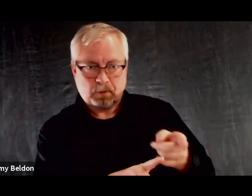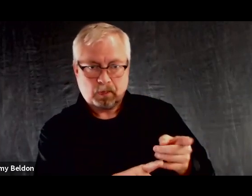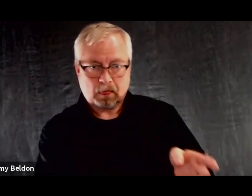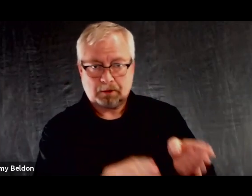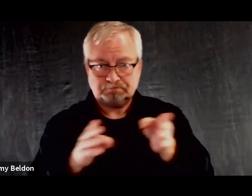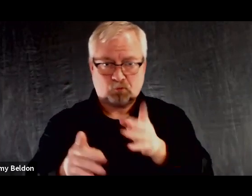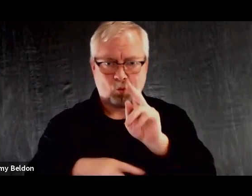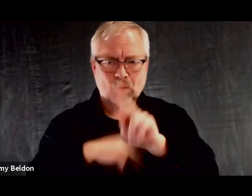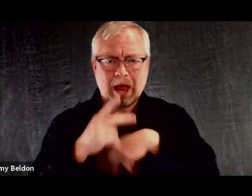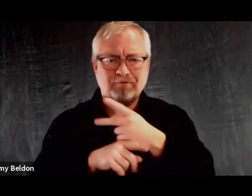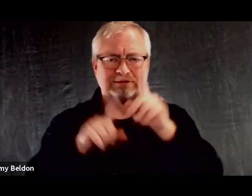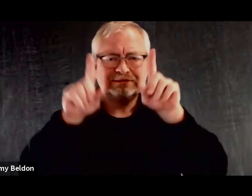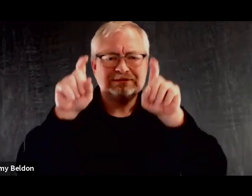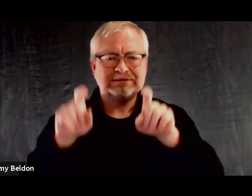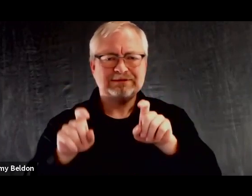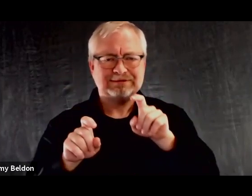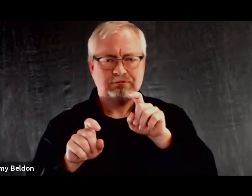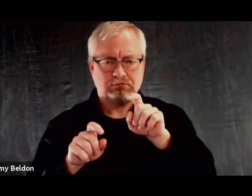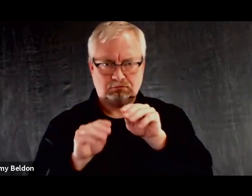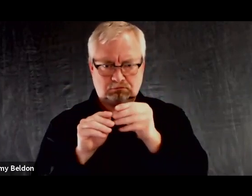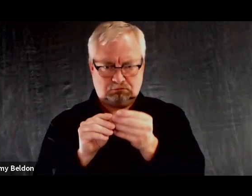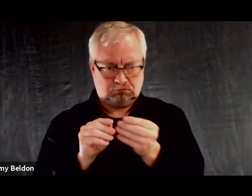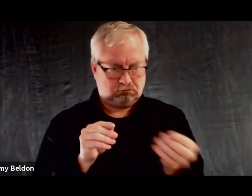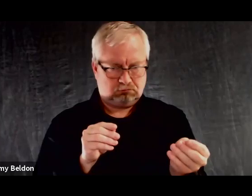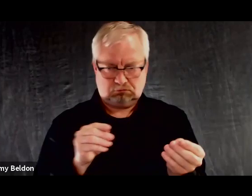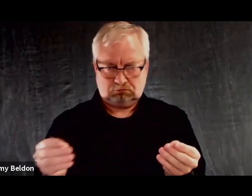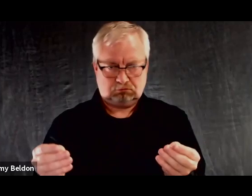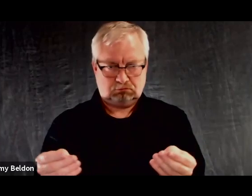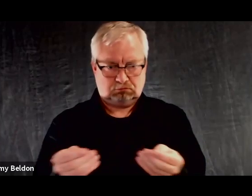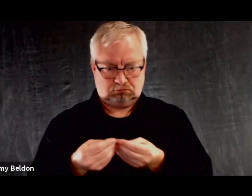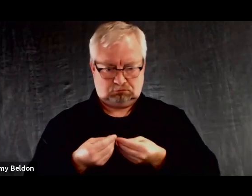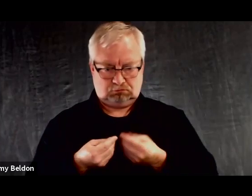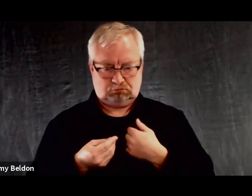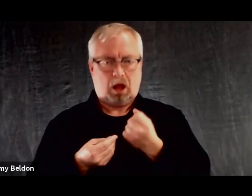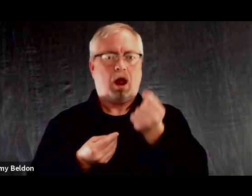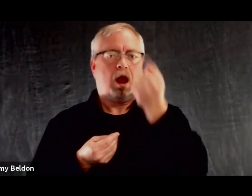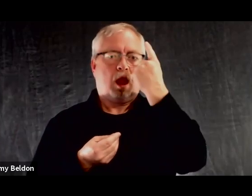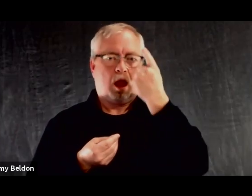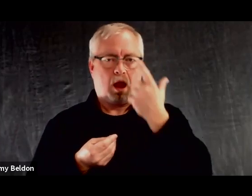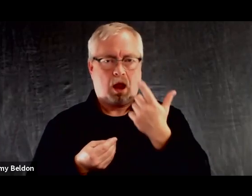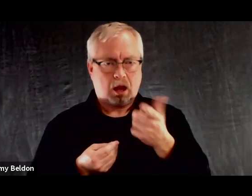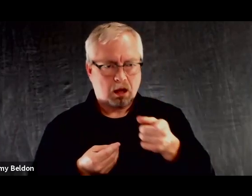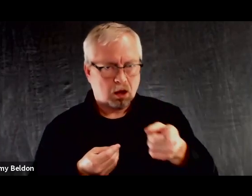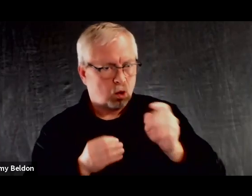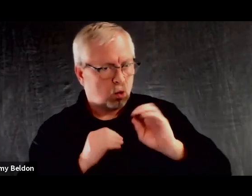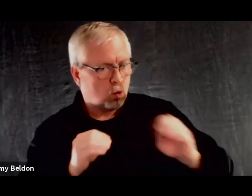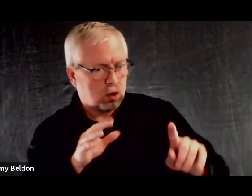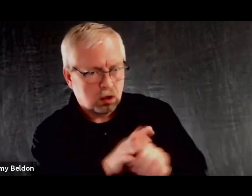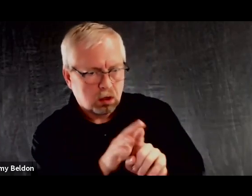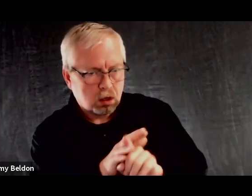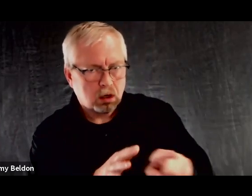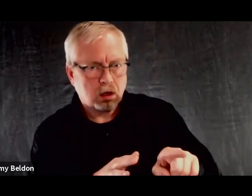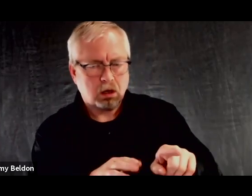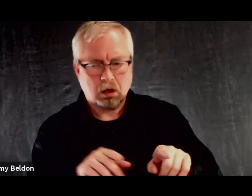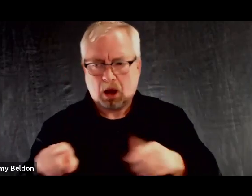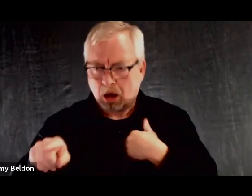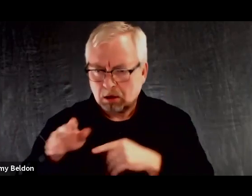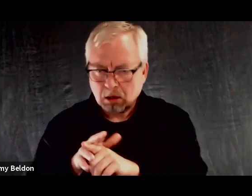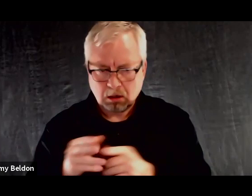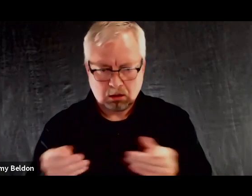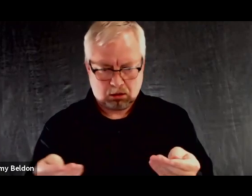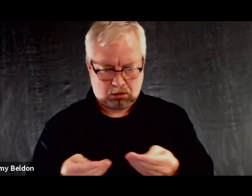helpful to understand the spread from asymptomatic folks as well. But I would defer to Chris for a more precise answer than